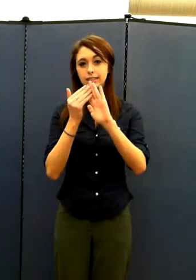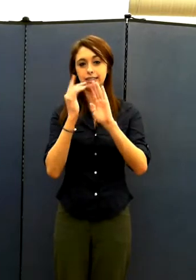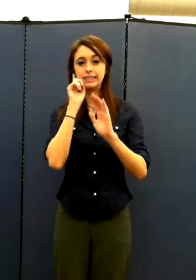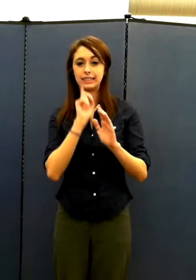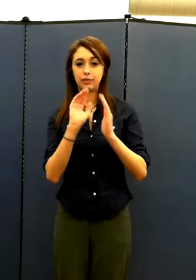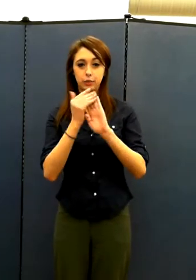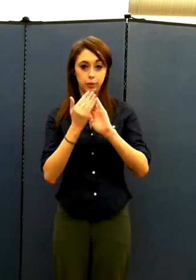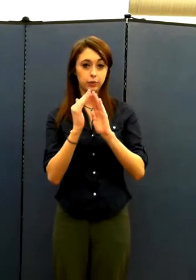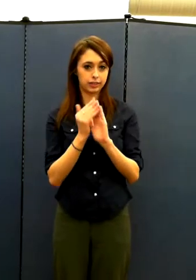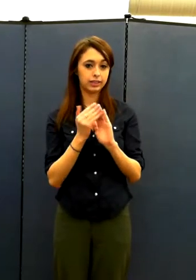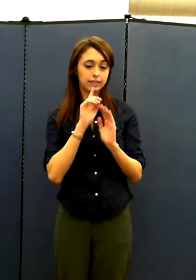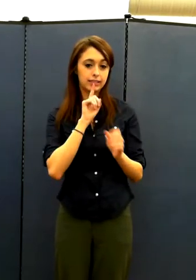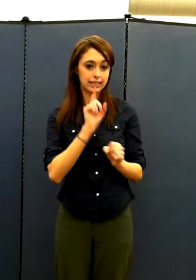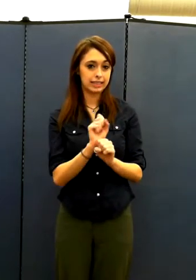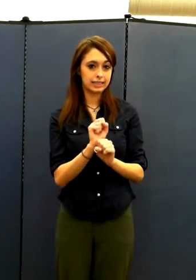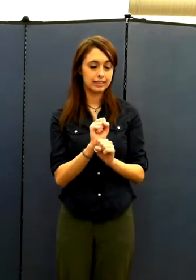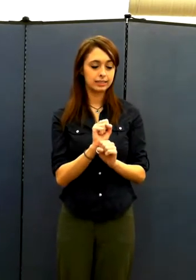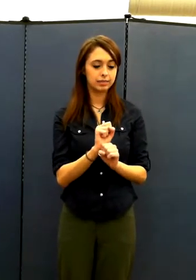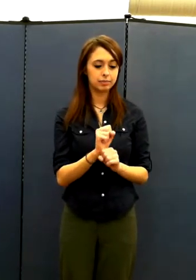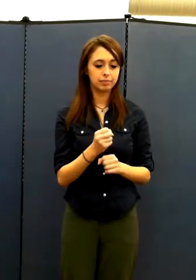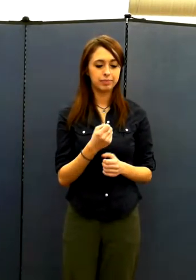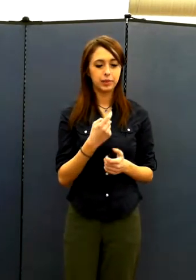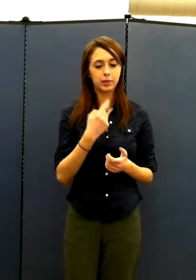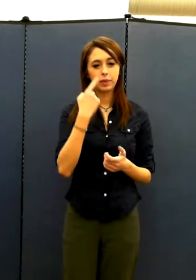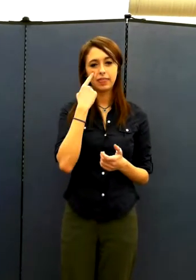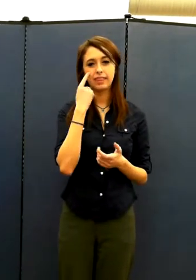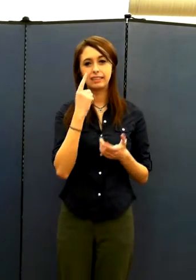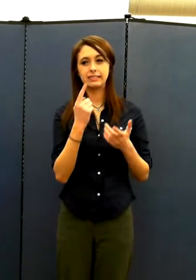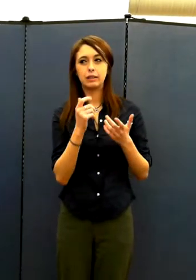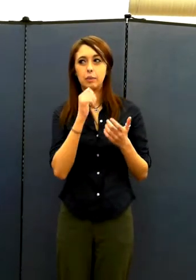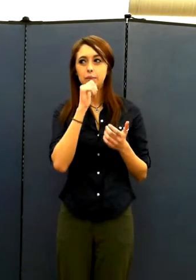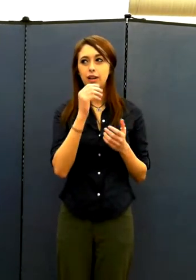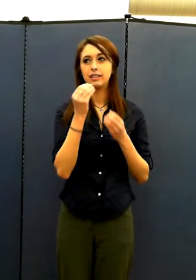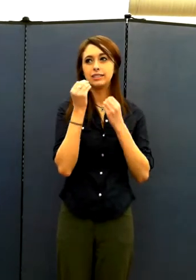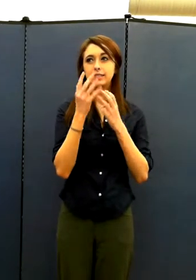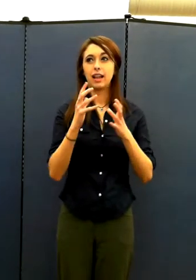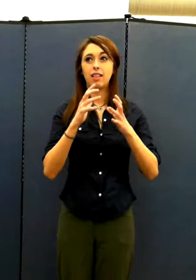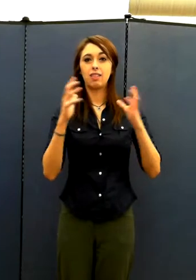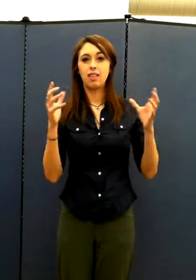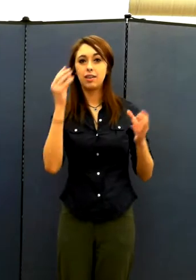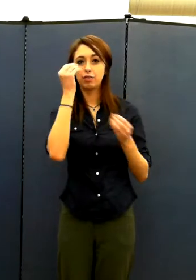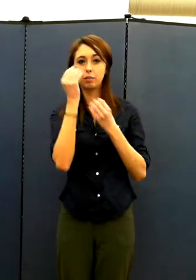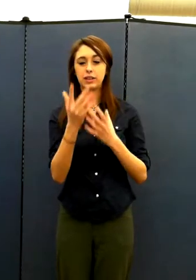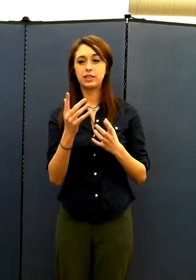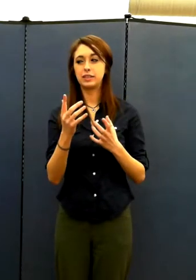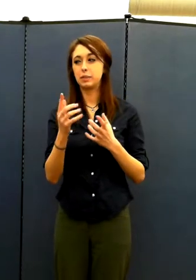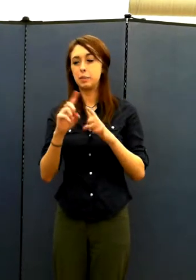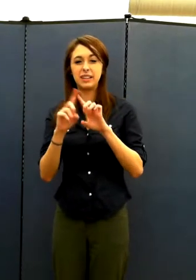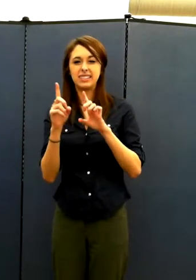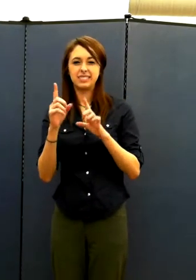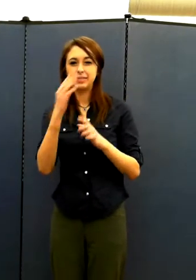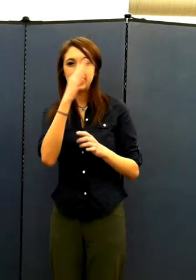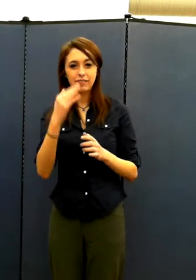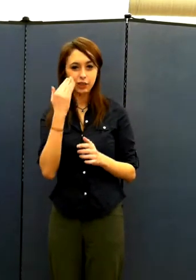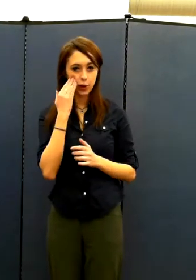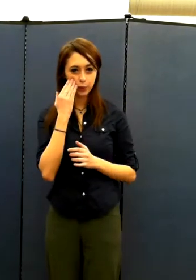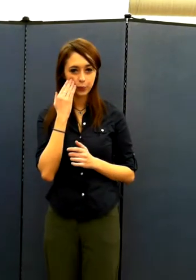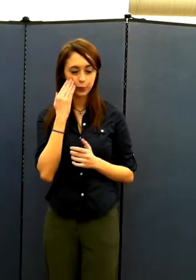I'm not really giving out that much information, you never know, you kind of are. So